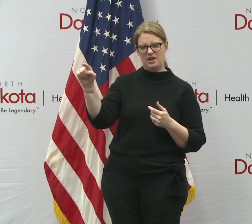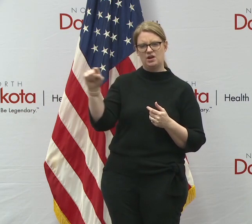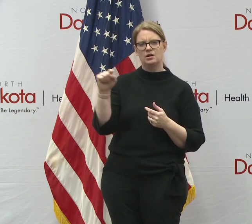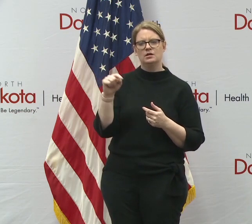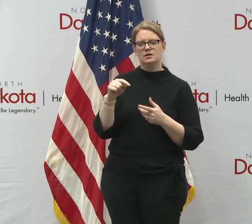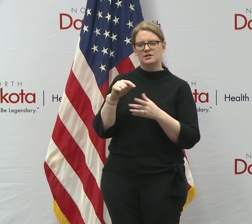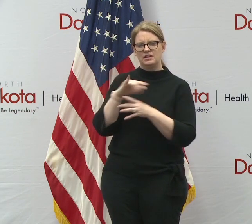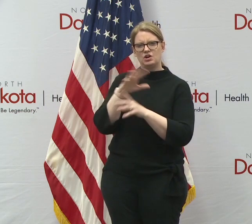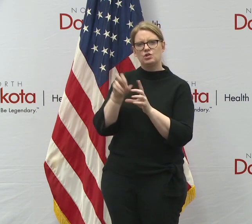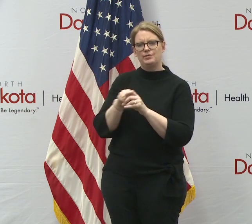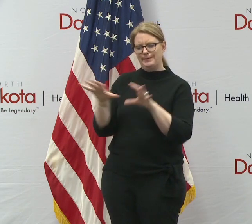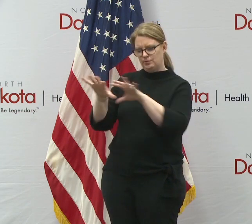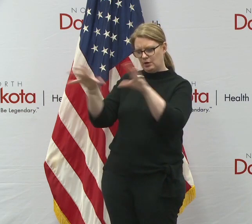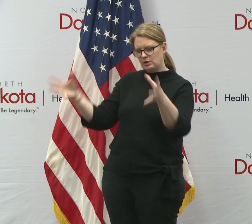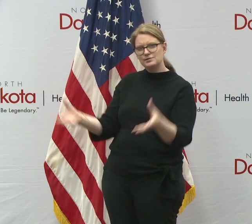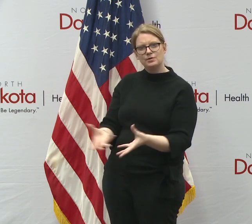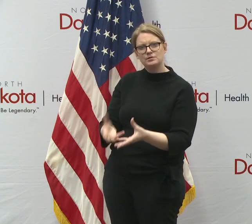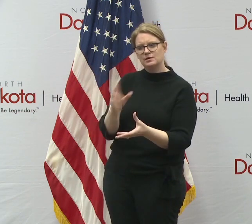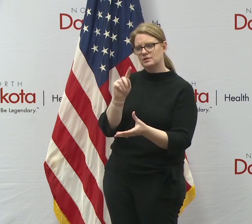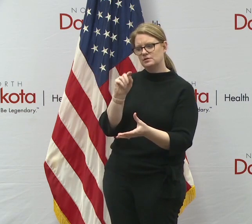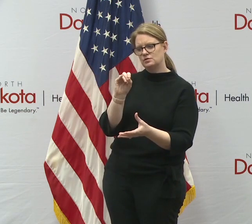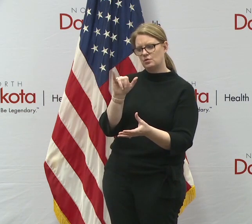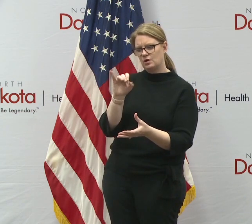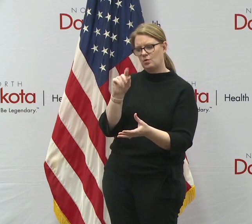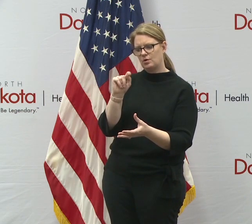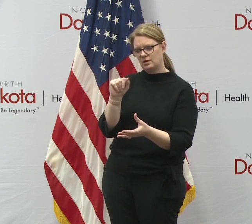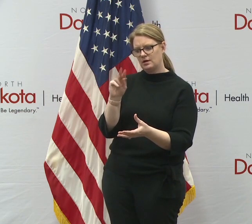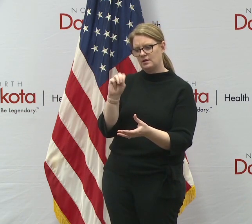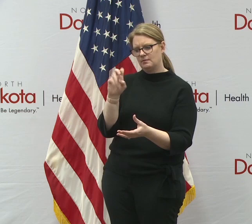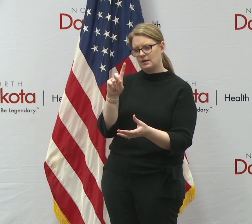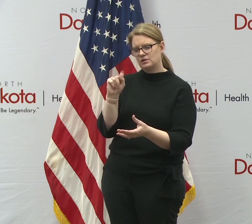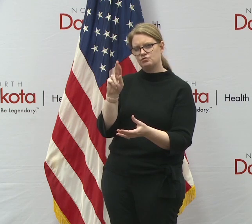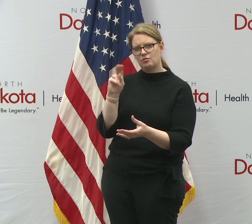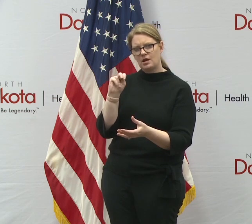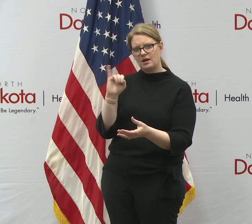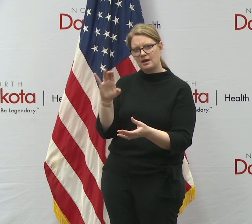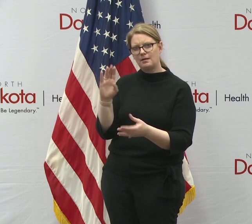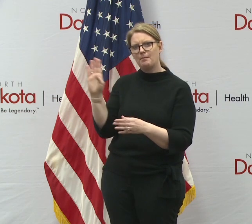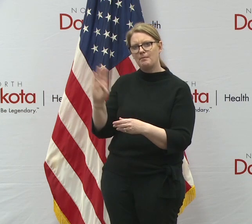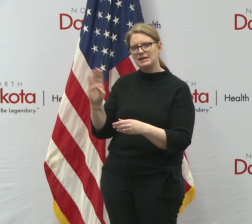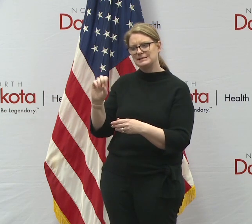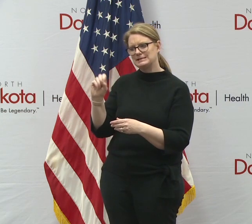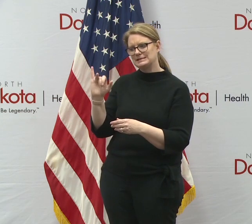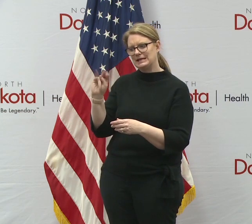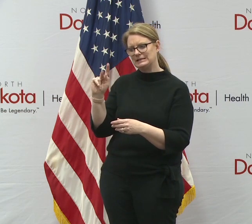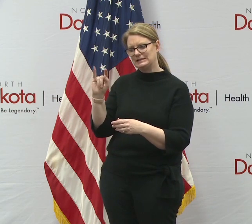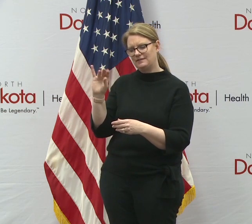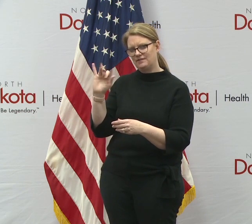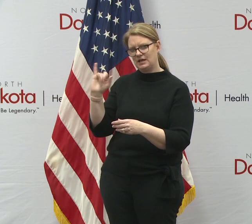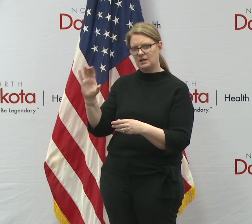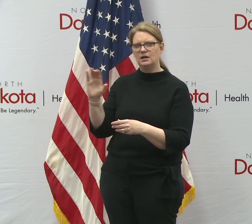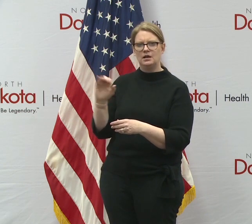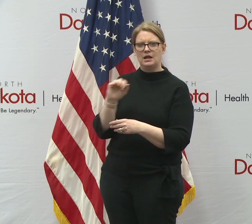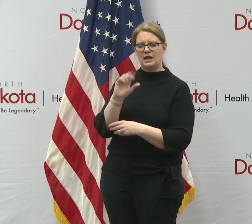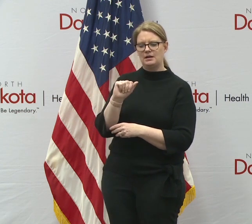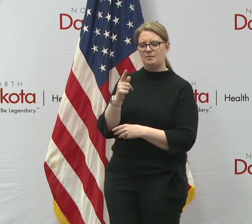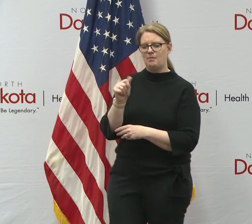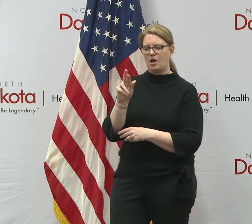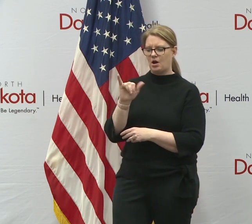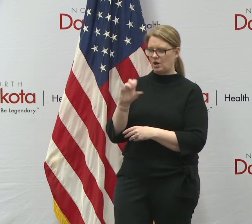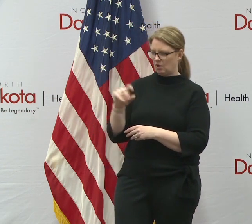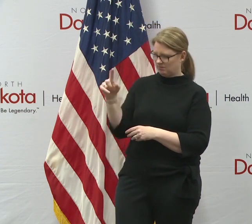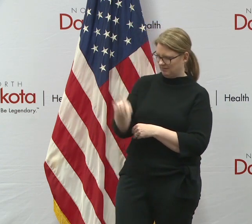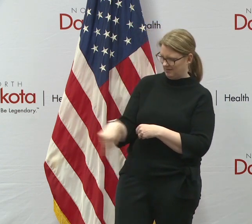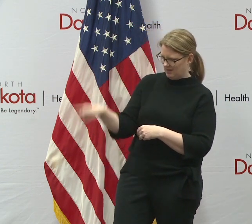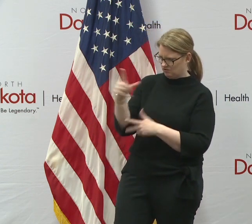consortium that includes Toyota, Medtronic, Boston Scientific, and North Dakota's own Apario that are working on an open